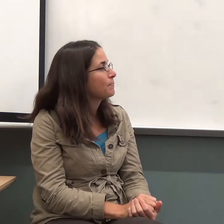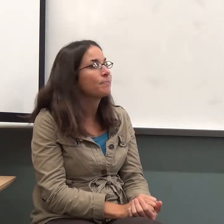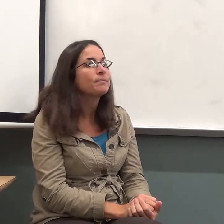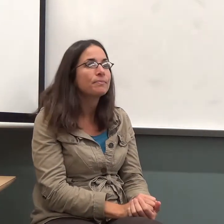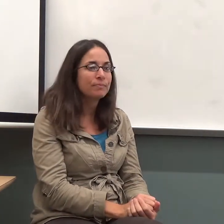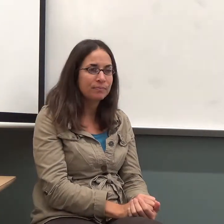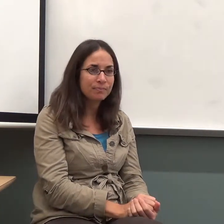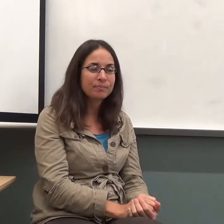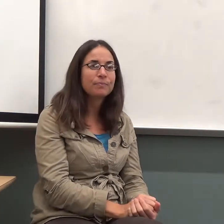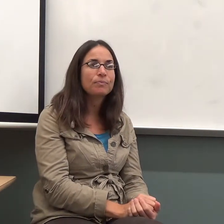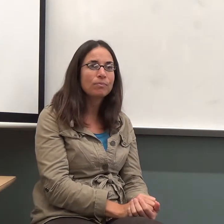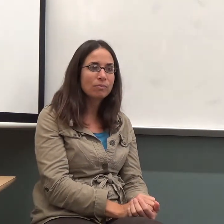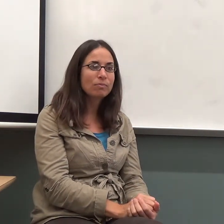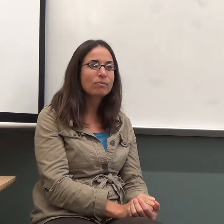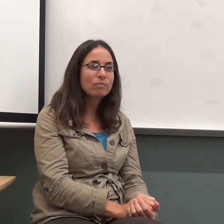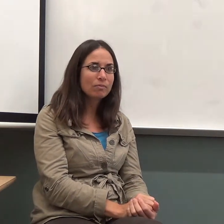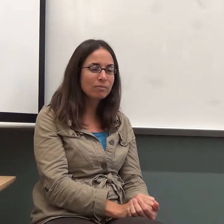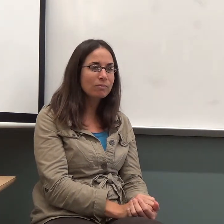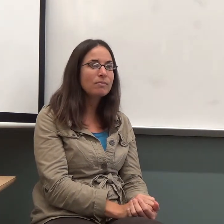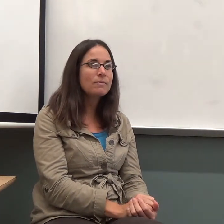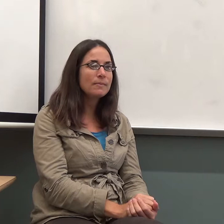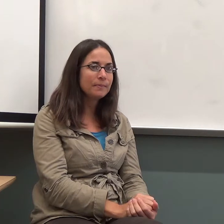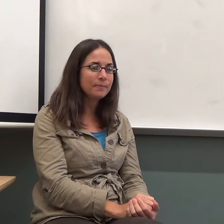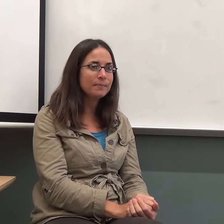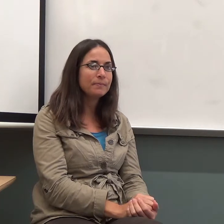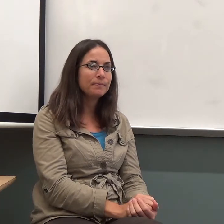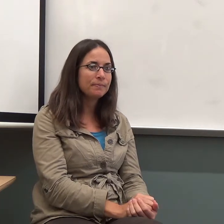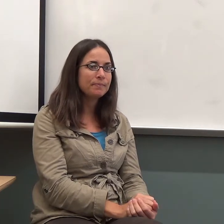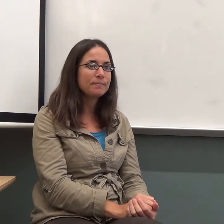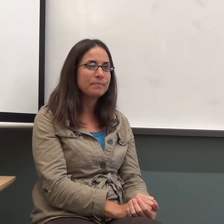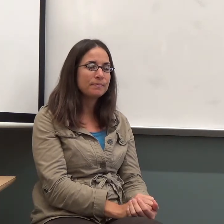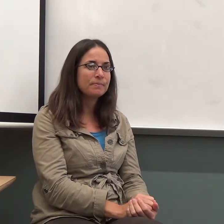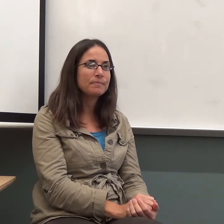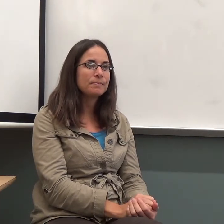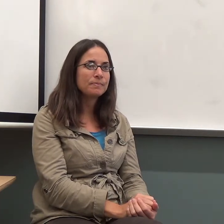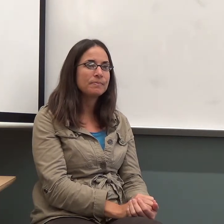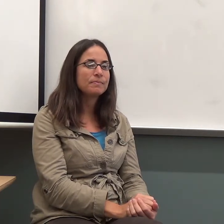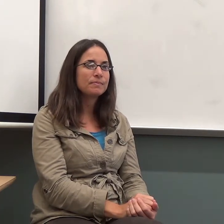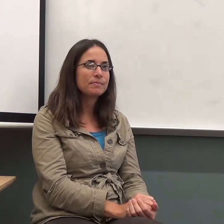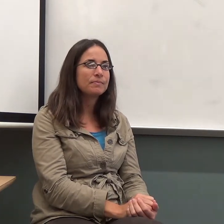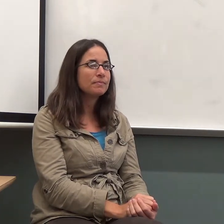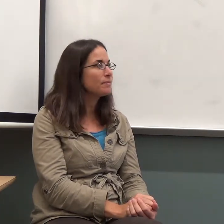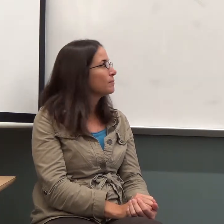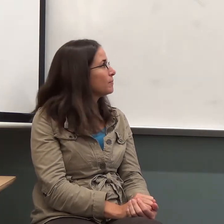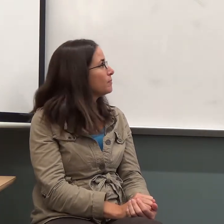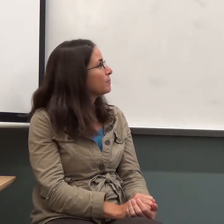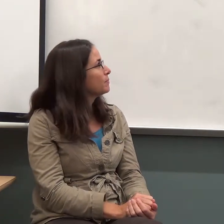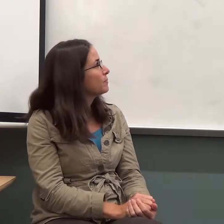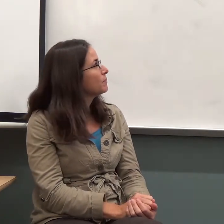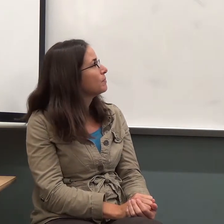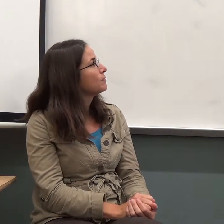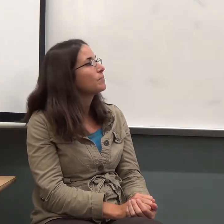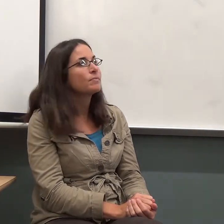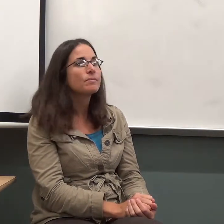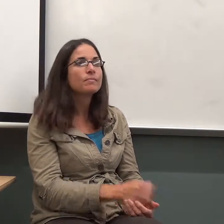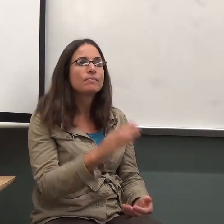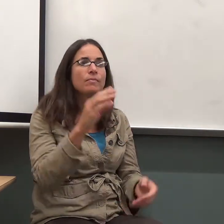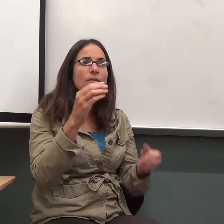be his or her. Yes. What's the easier way? Somebody said it. Maria said it. Steering. The steering wheel. That's the easier way.